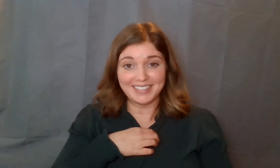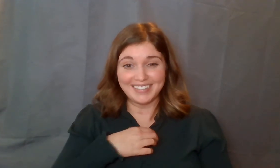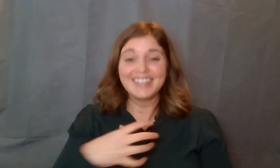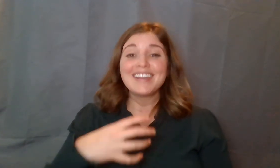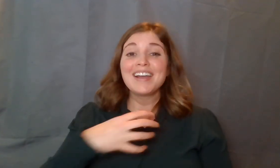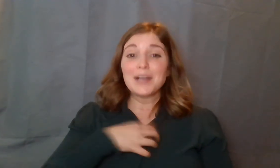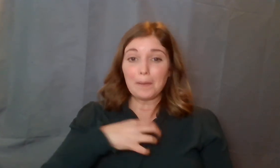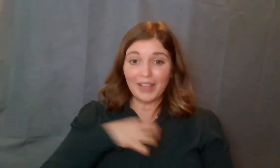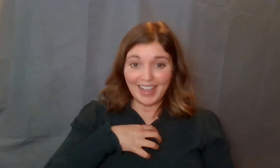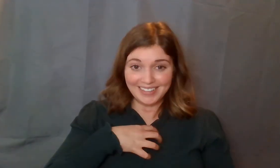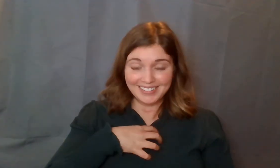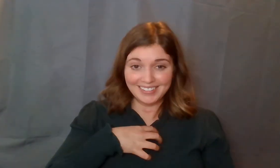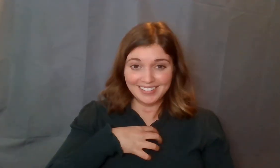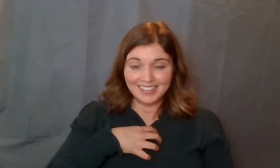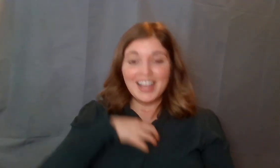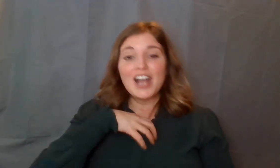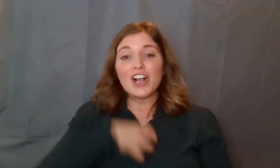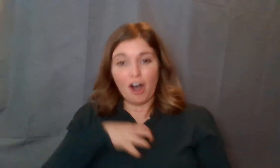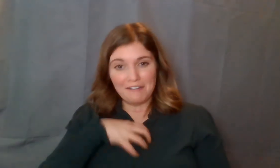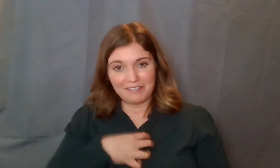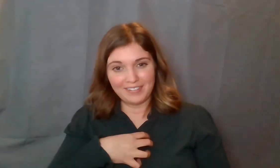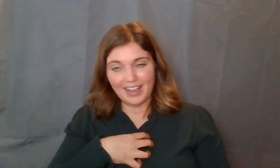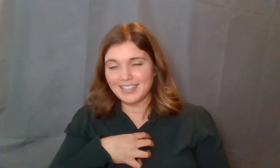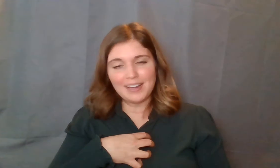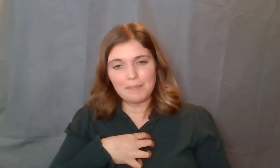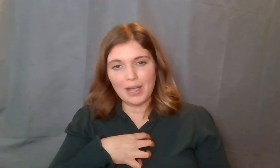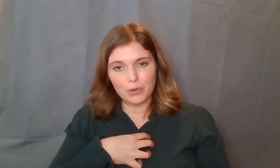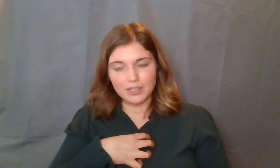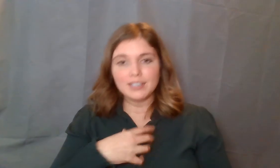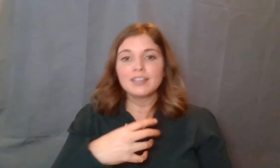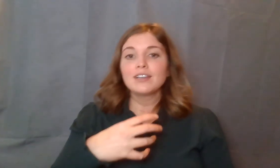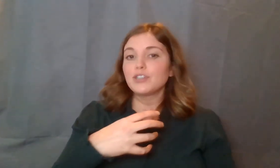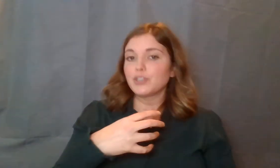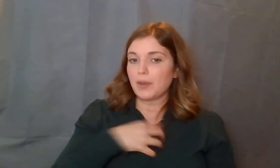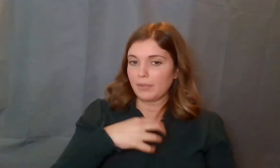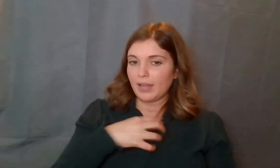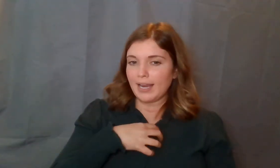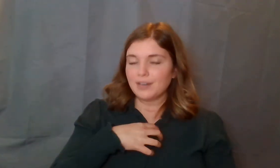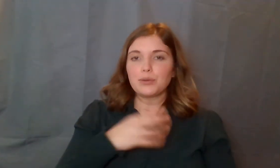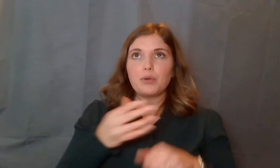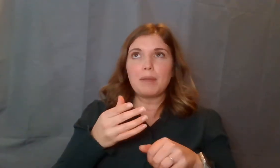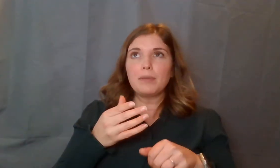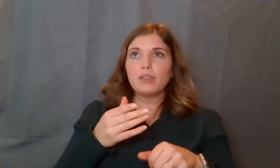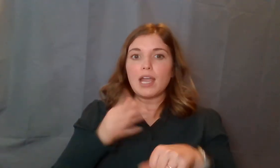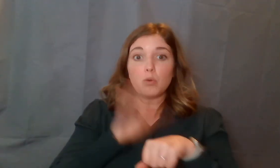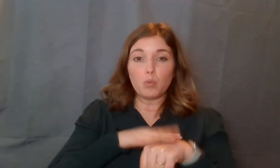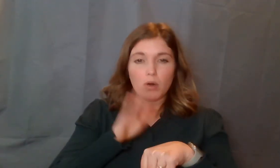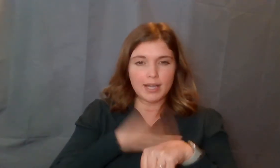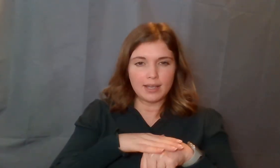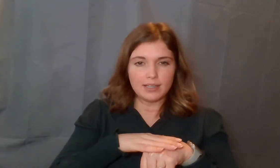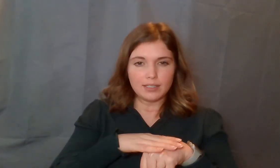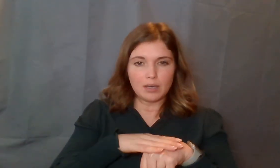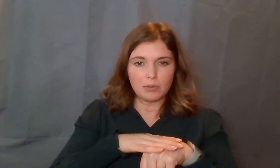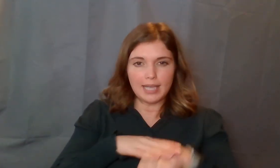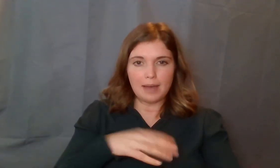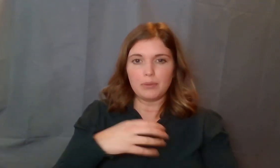did. Complain, cough. I said it backwards. So complain. So remember, like, warning is a double tap.